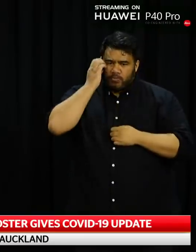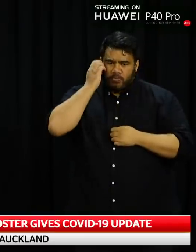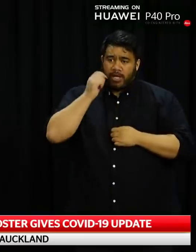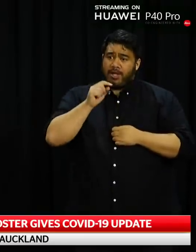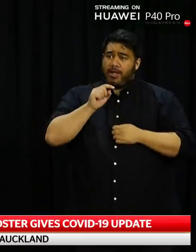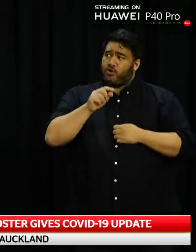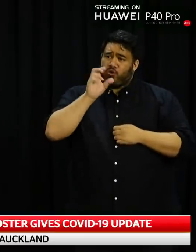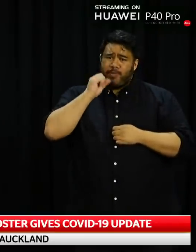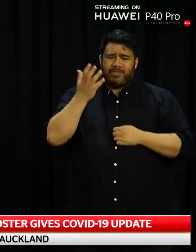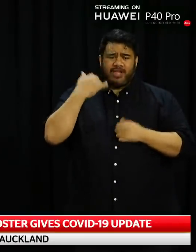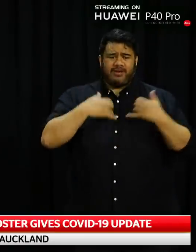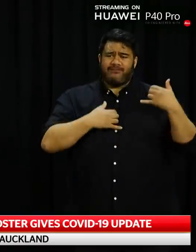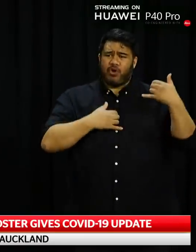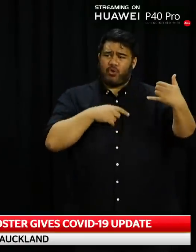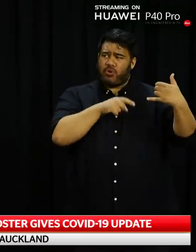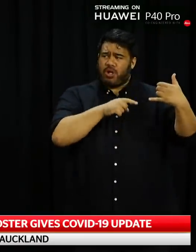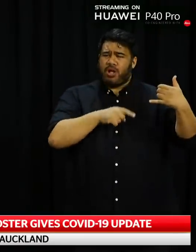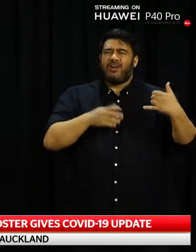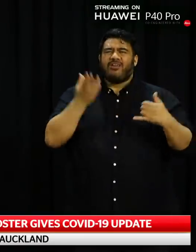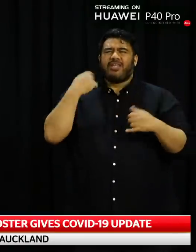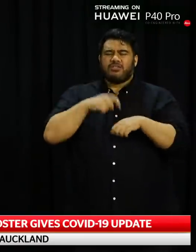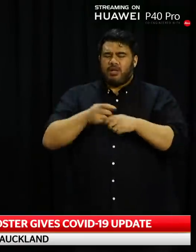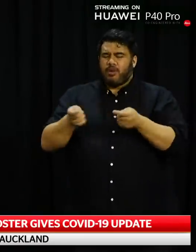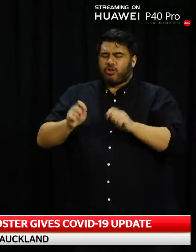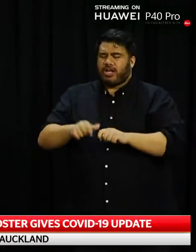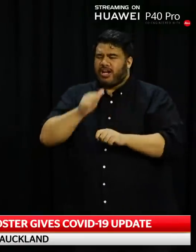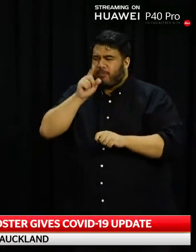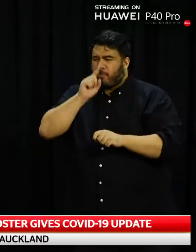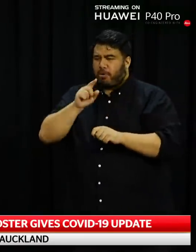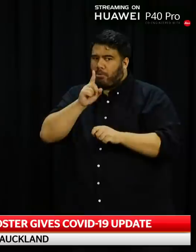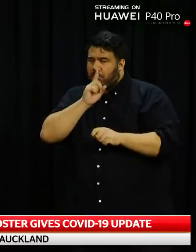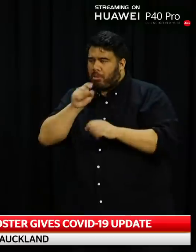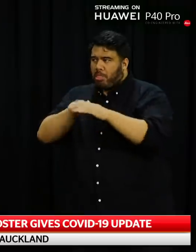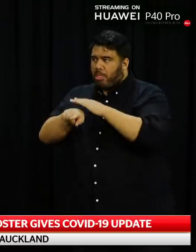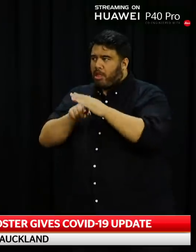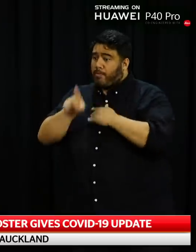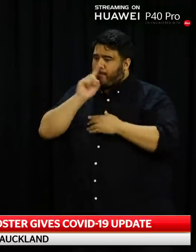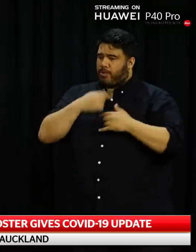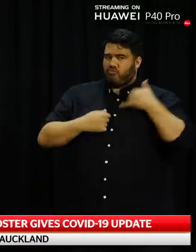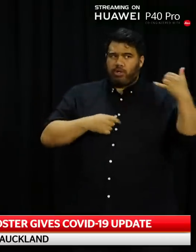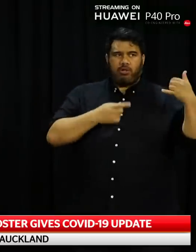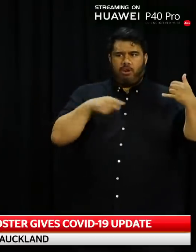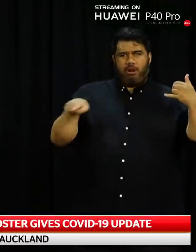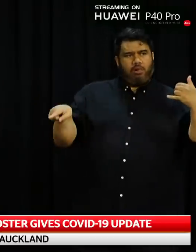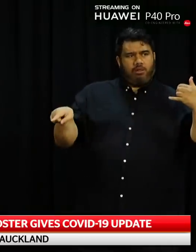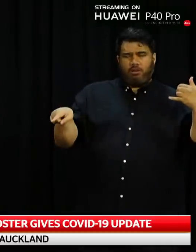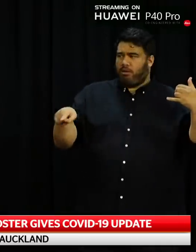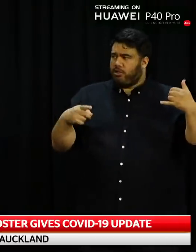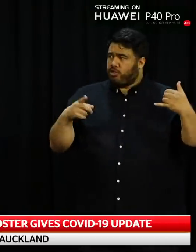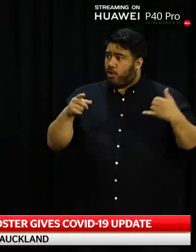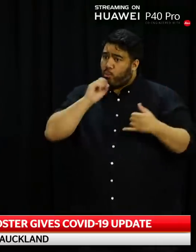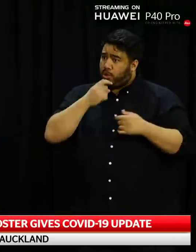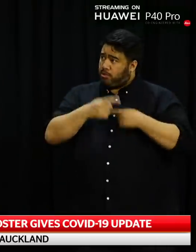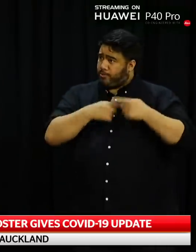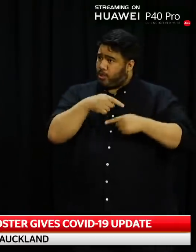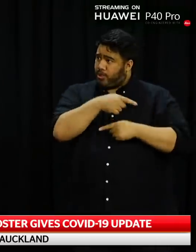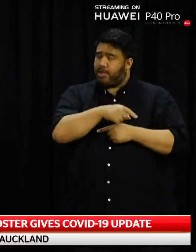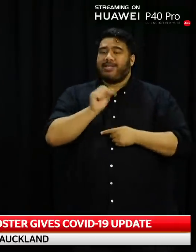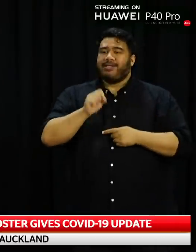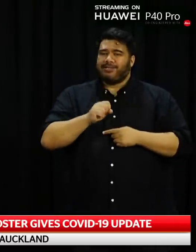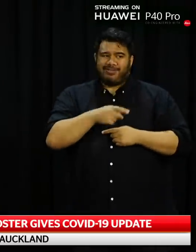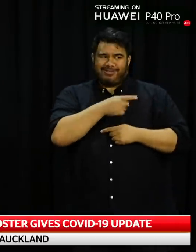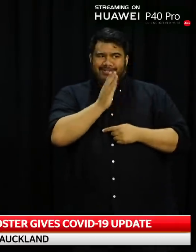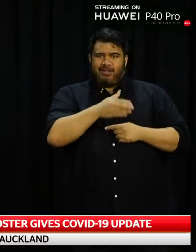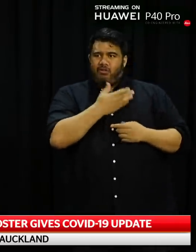or 10.5, is always operating, and that is a potential channel for reporting breaches, and of course we are working with partners